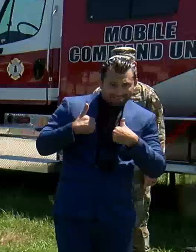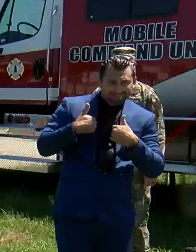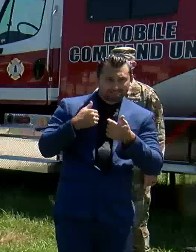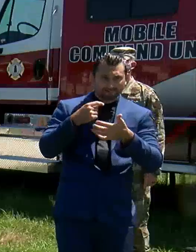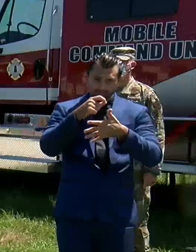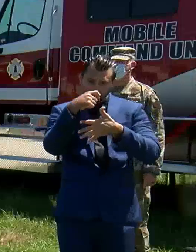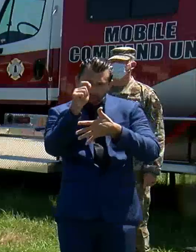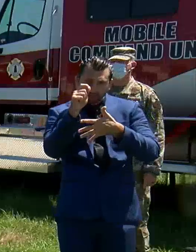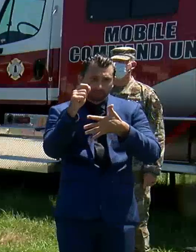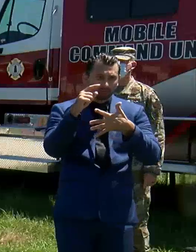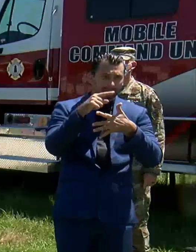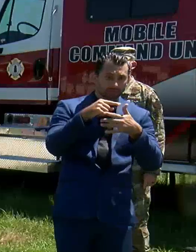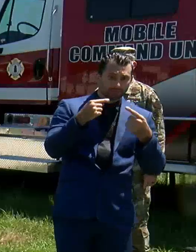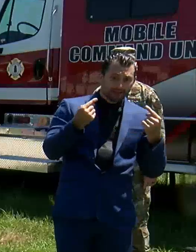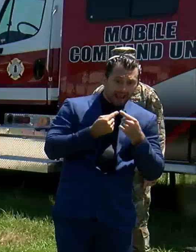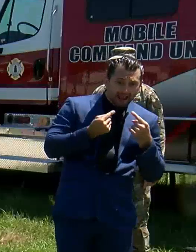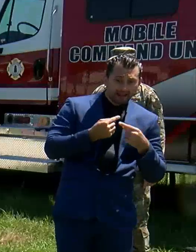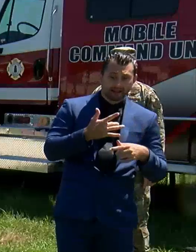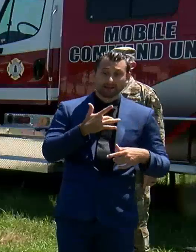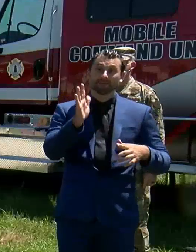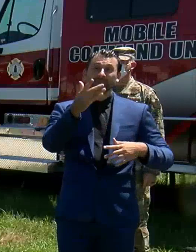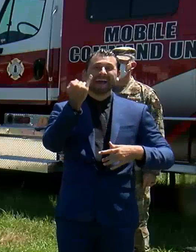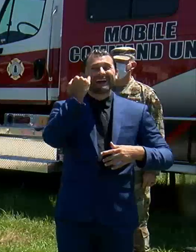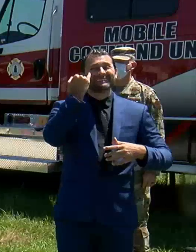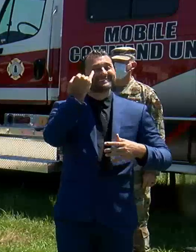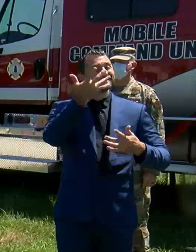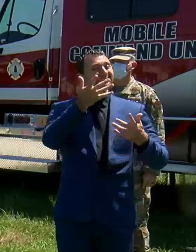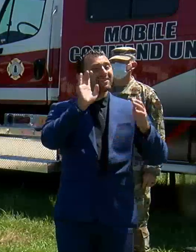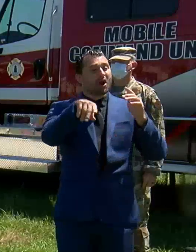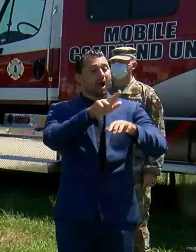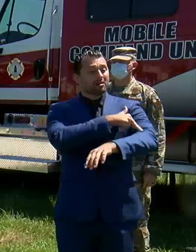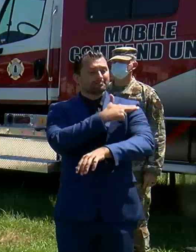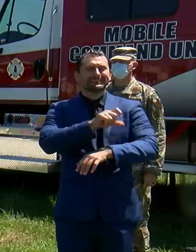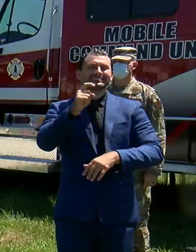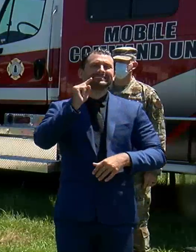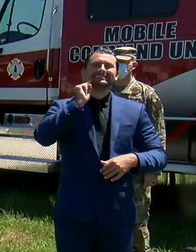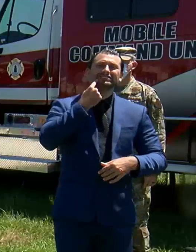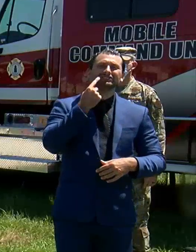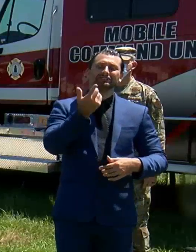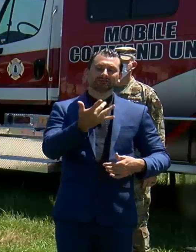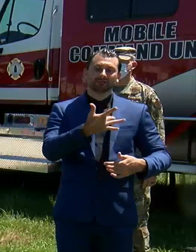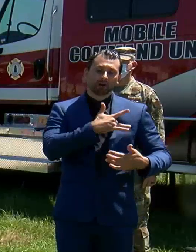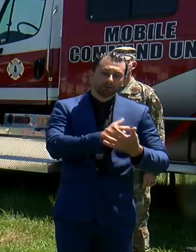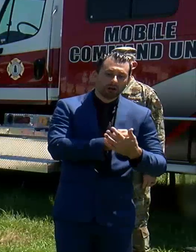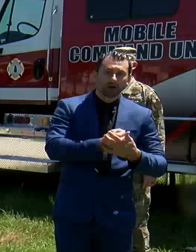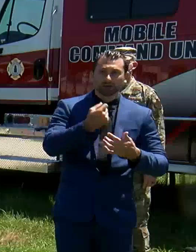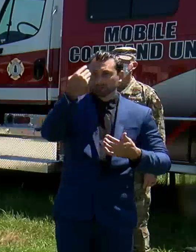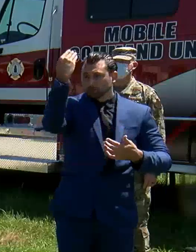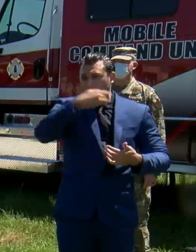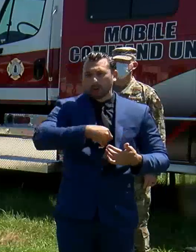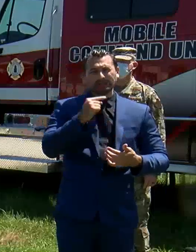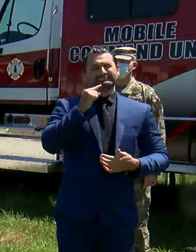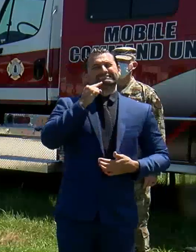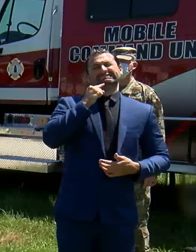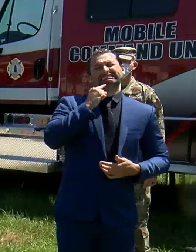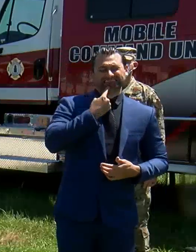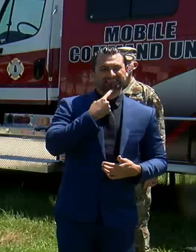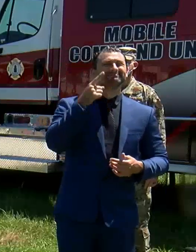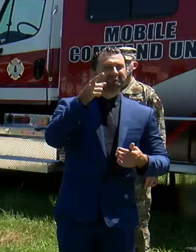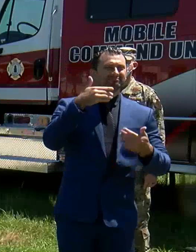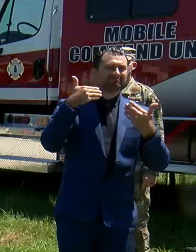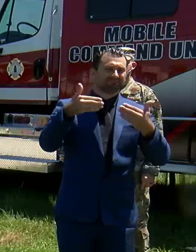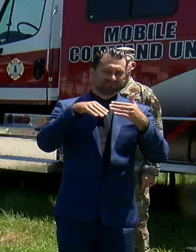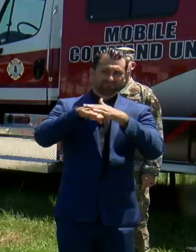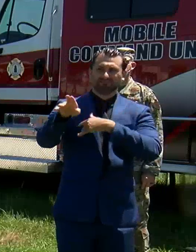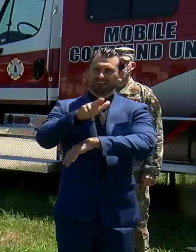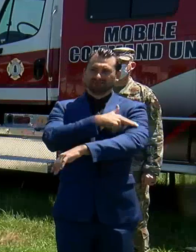symptoms. Do not just wait that out because that can really exacerbate your situation. And so we think people are doing that. I think